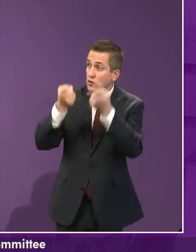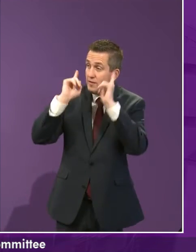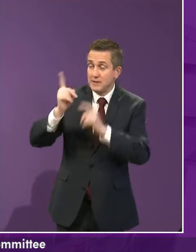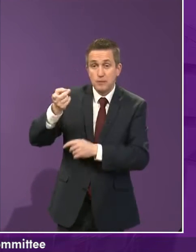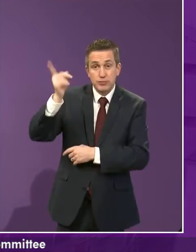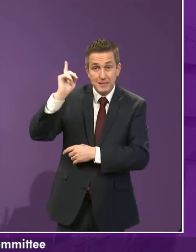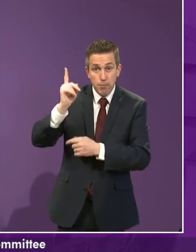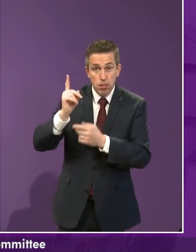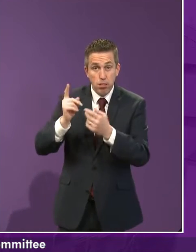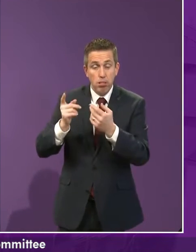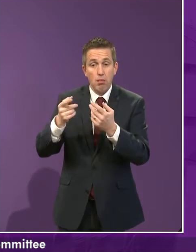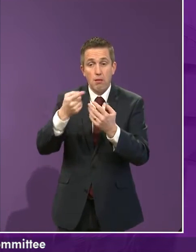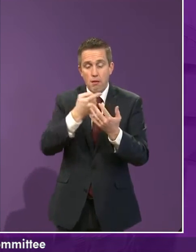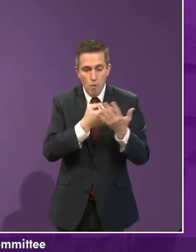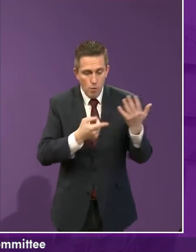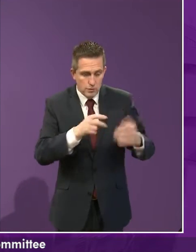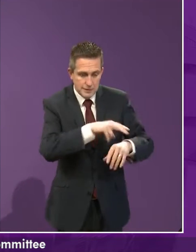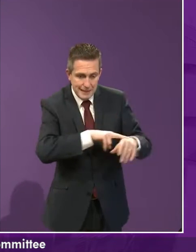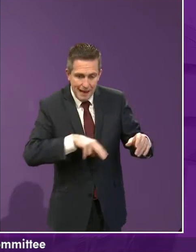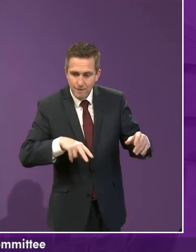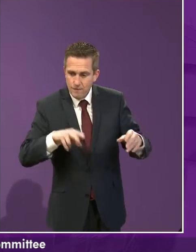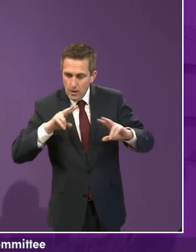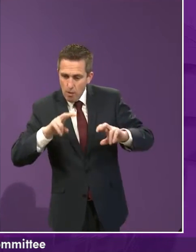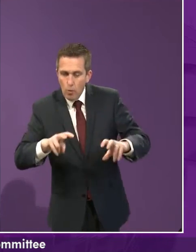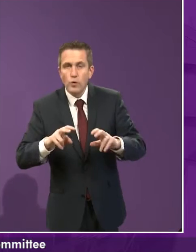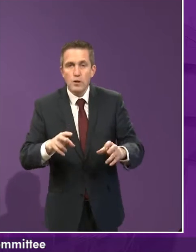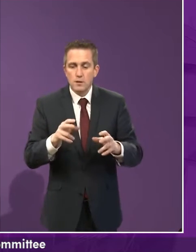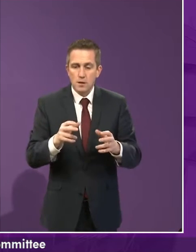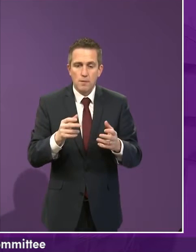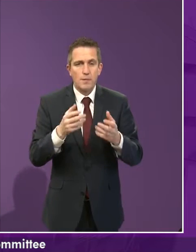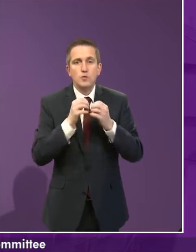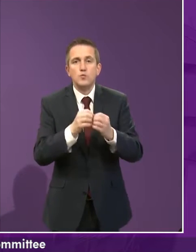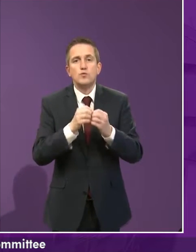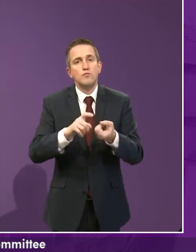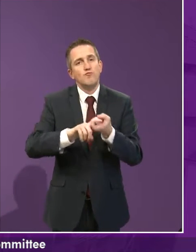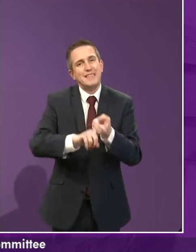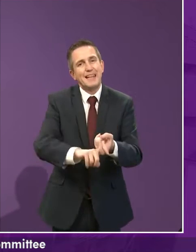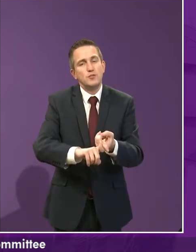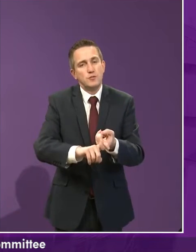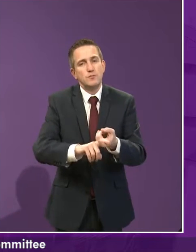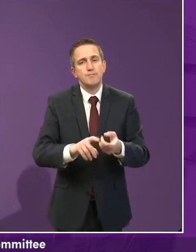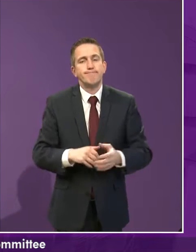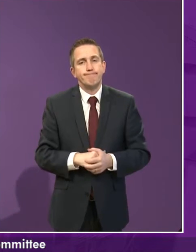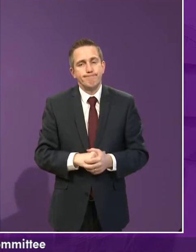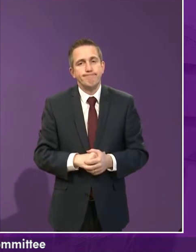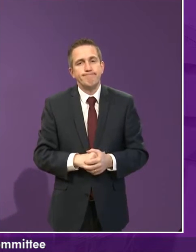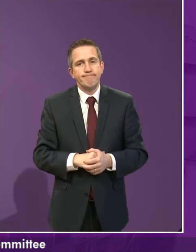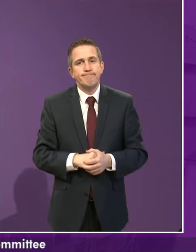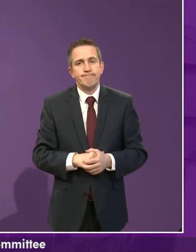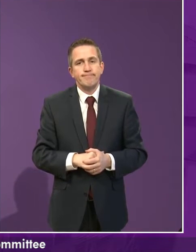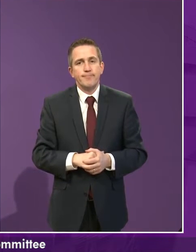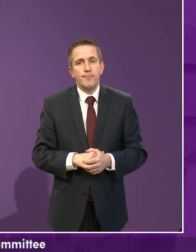in the university to look at retention. There is no one particular